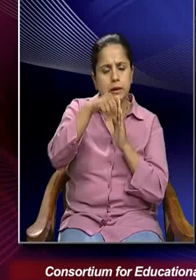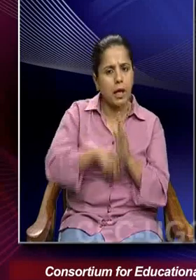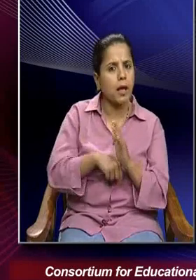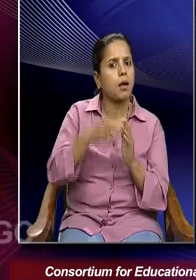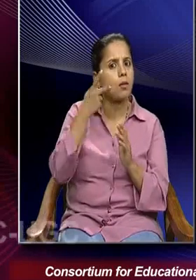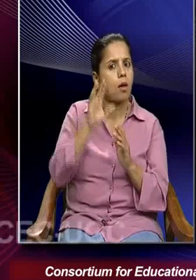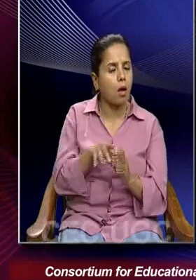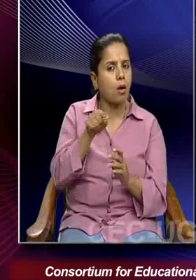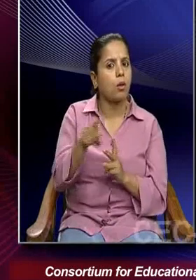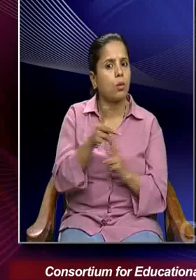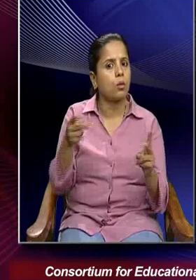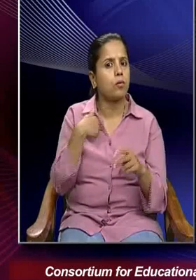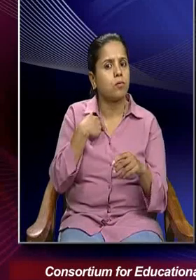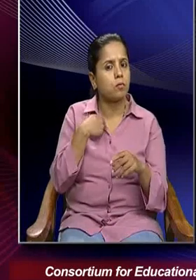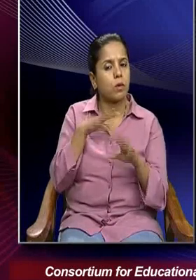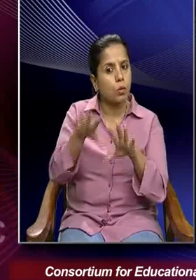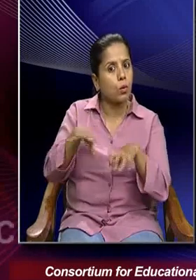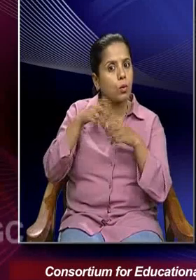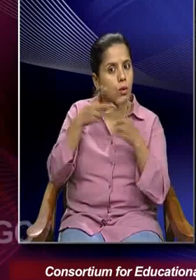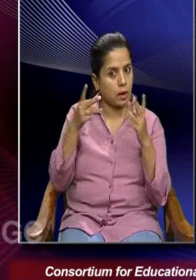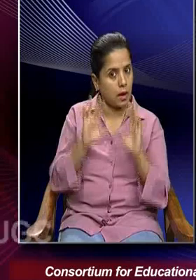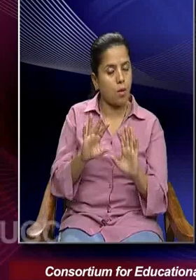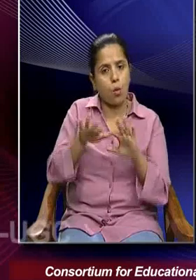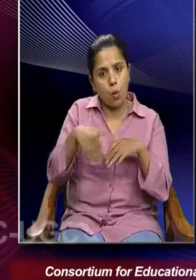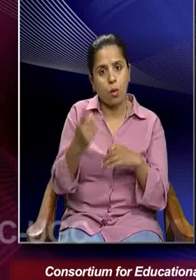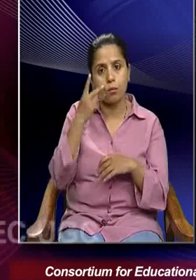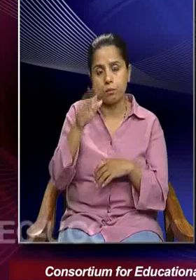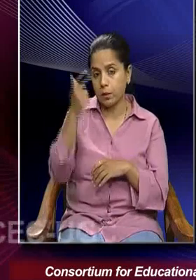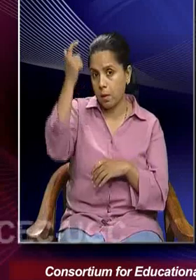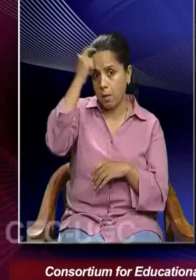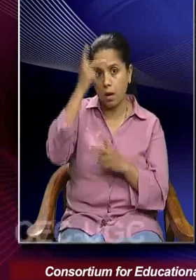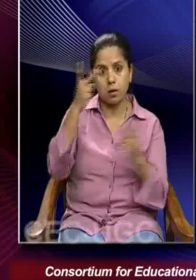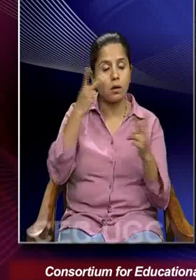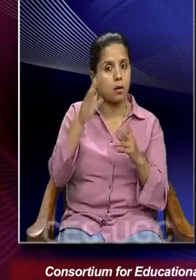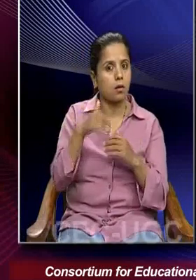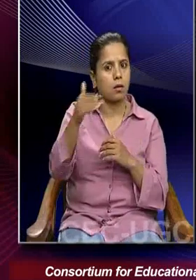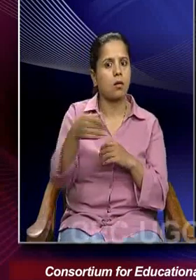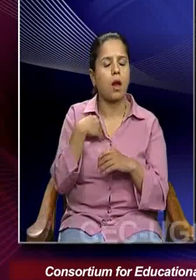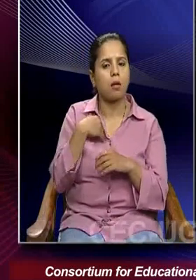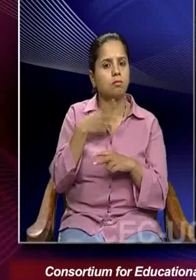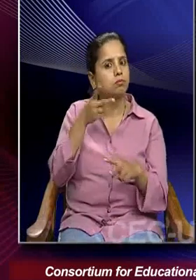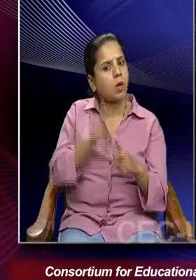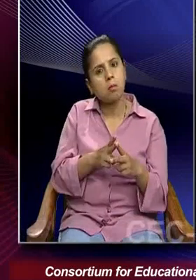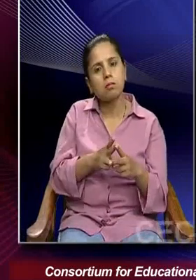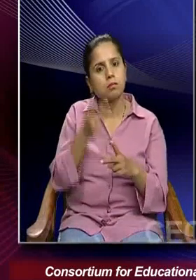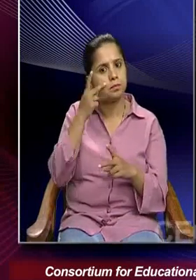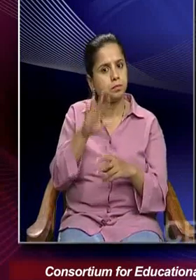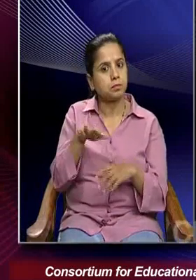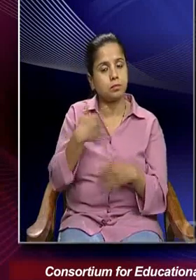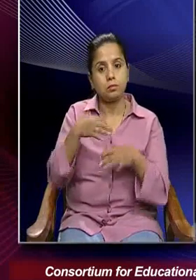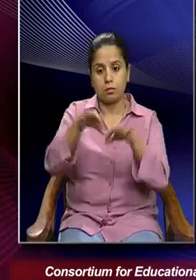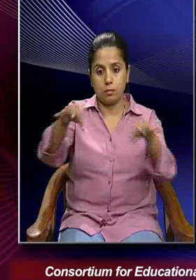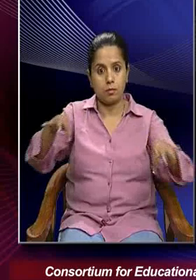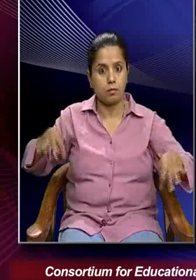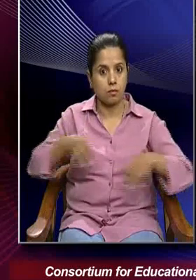absorption, and you can say that the mind becomes still and the boundaries